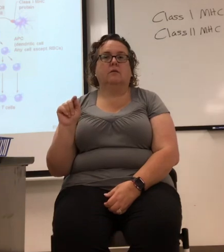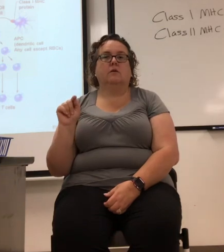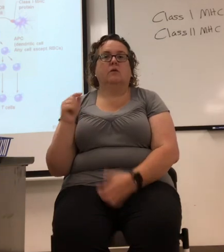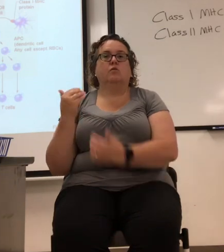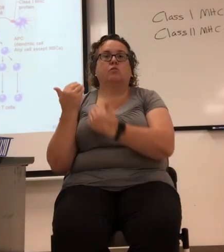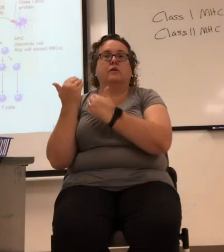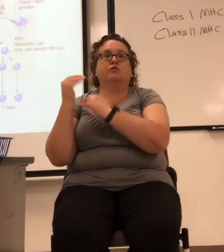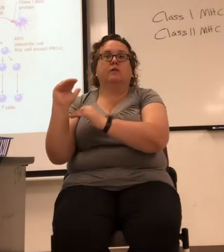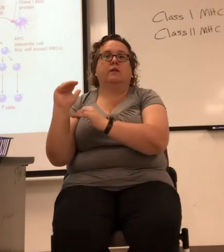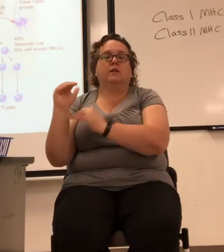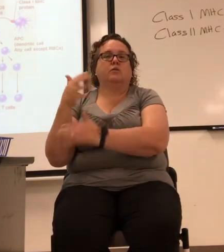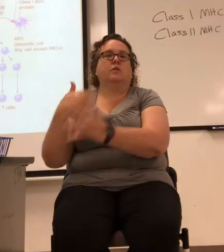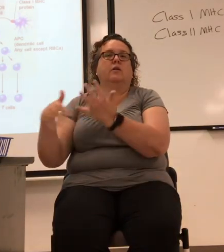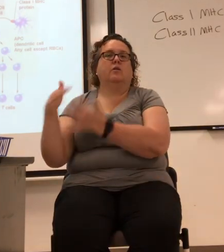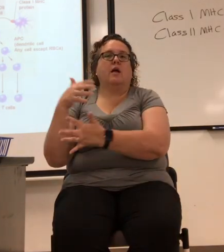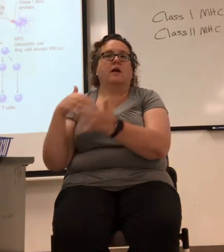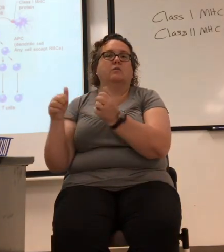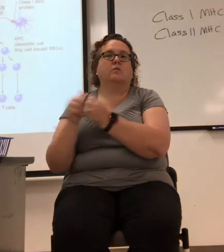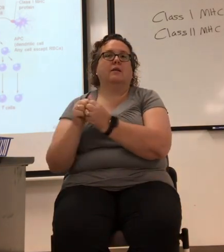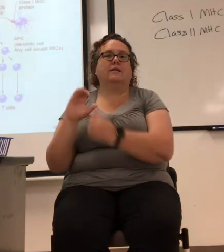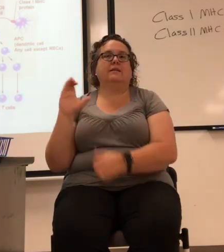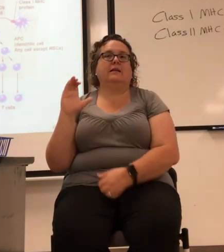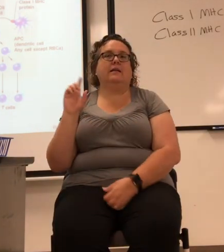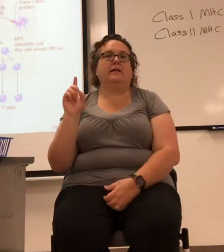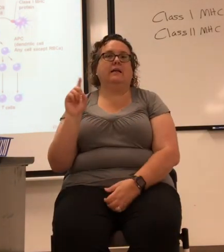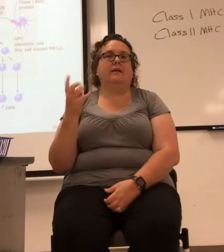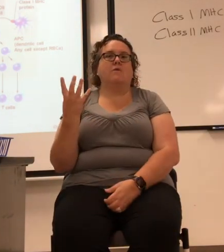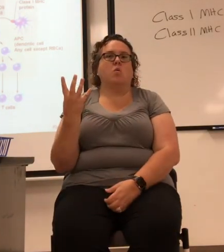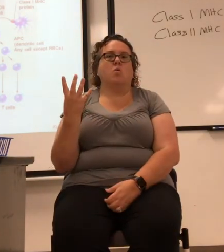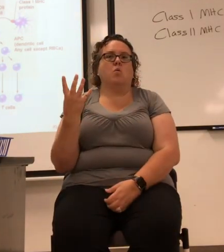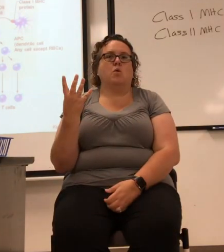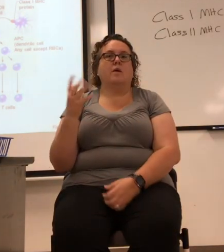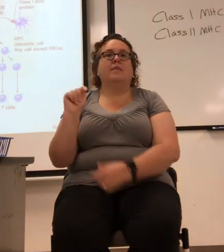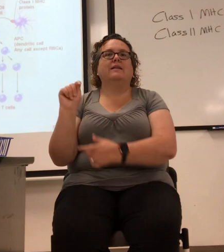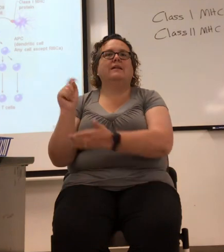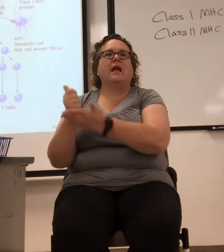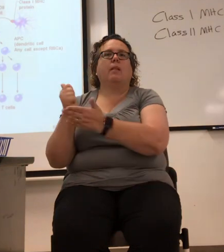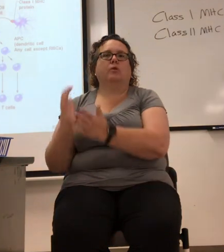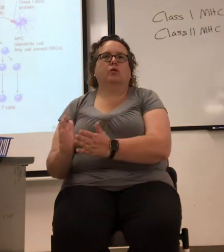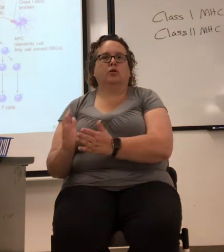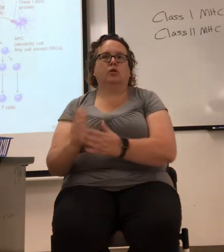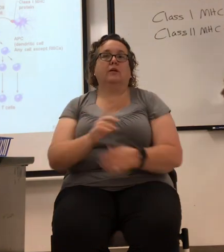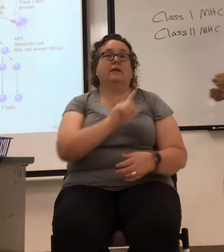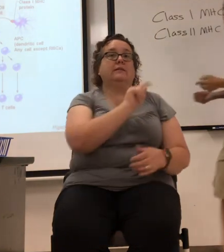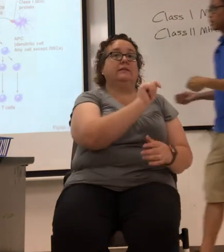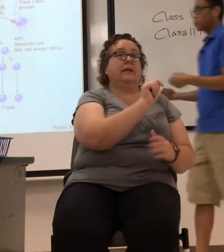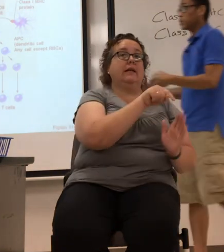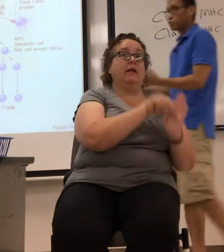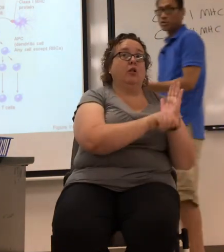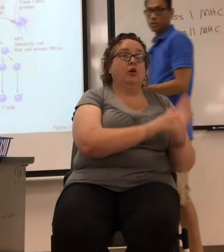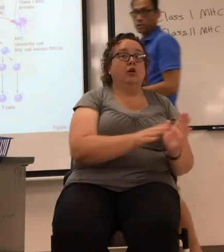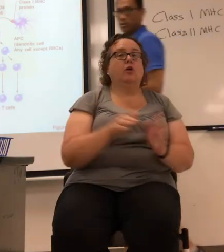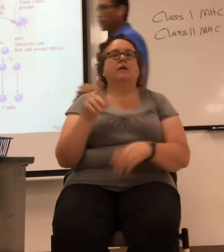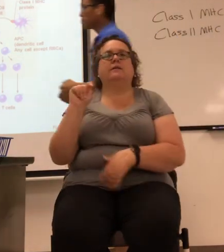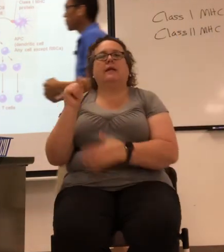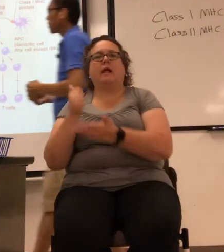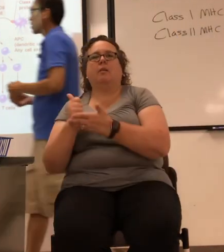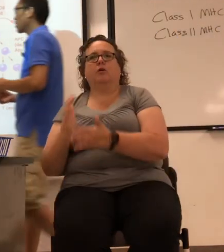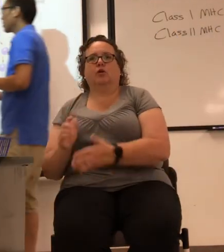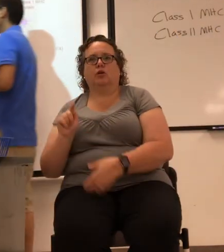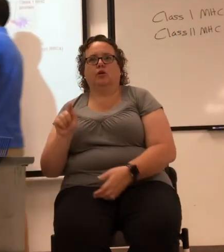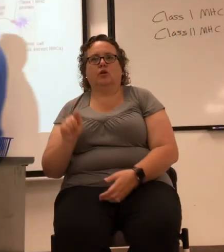restricted to interact with the CD4s, the T helper cells. That's MHC restriction,